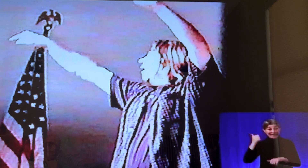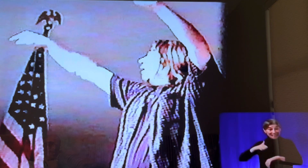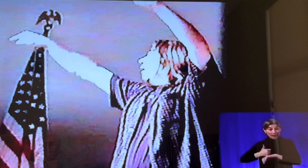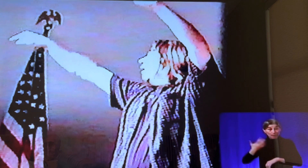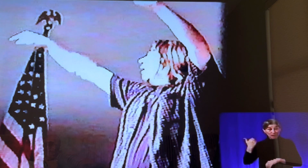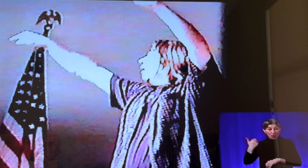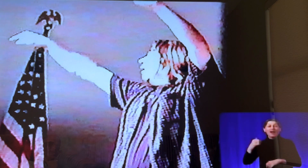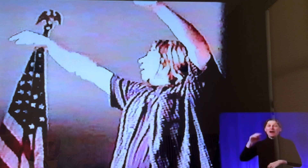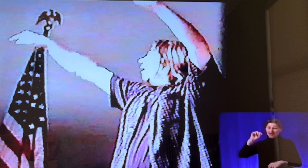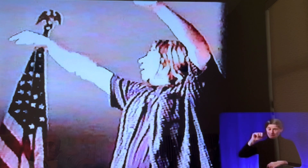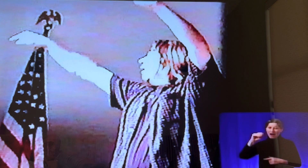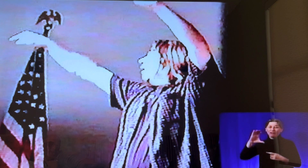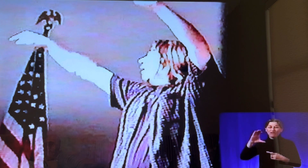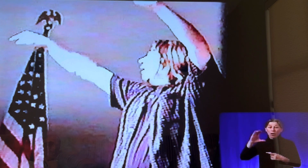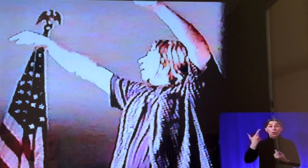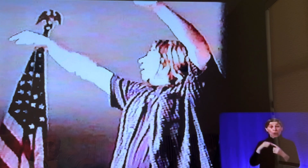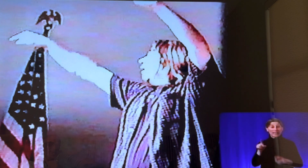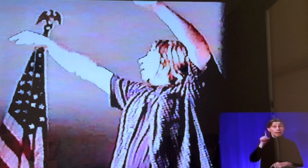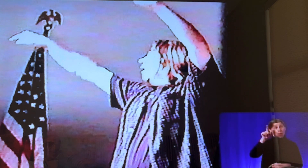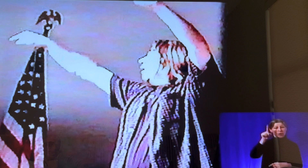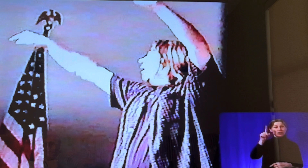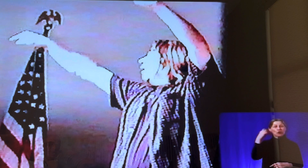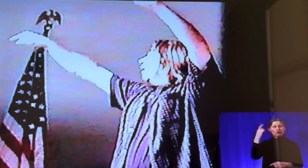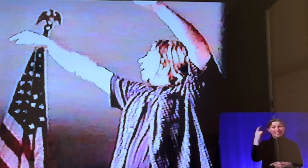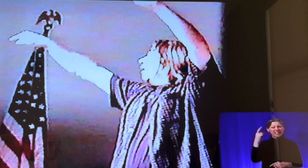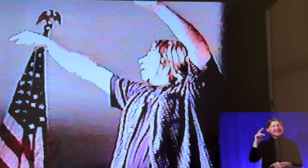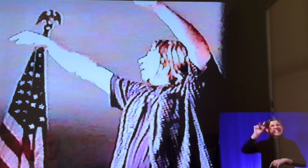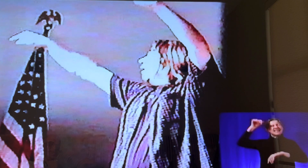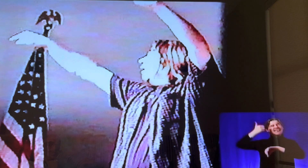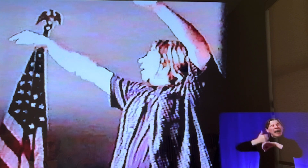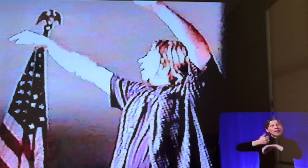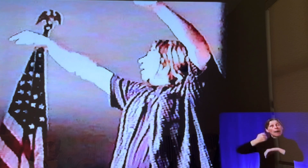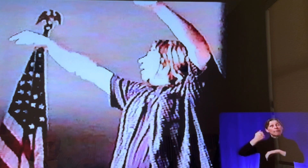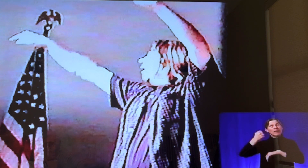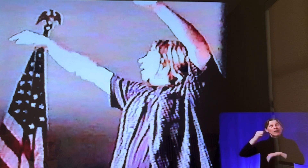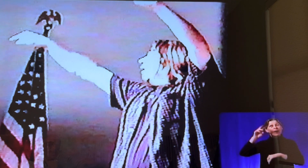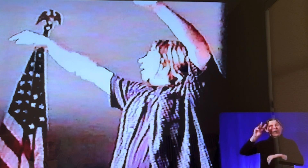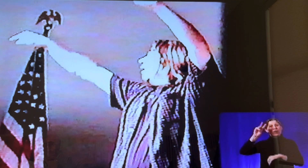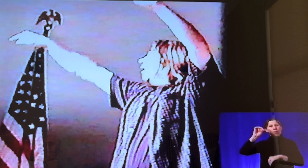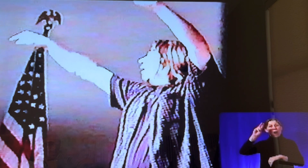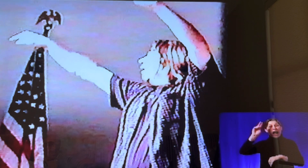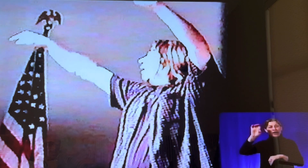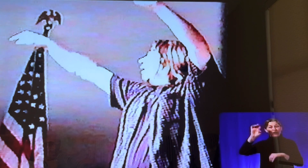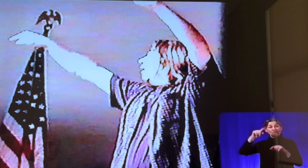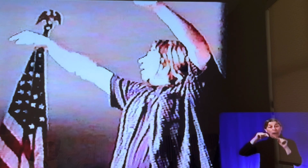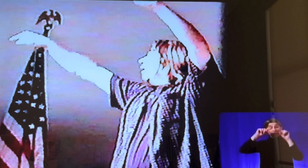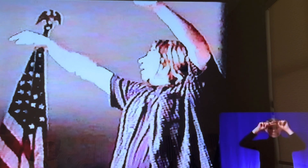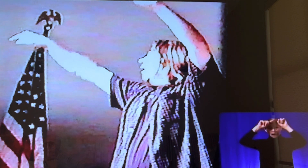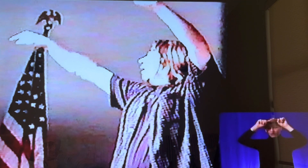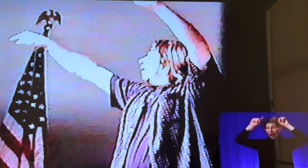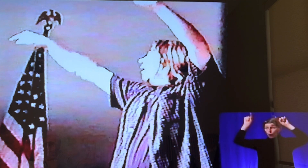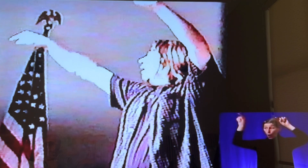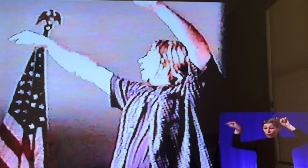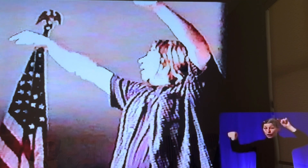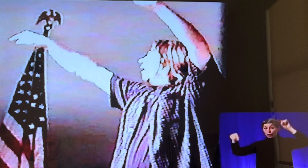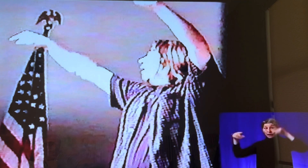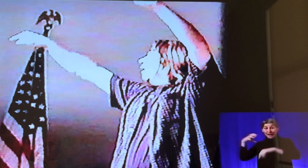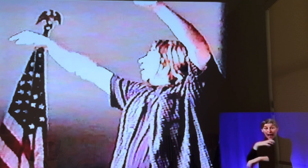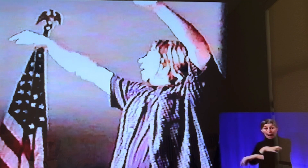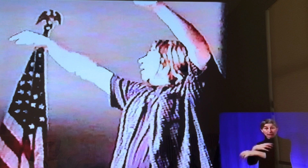Once he starts pointing over there, you realize he set up the wire from the microphone over to the amplifier, so now we know where he's going